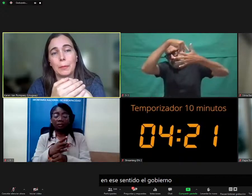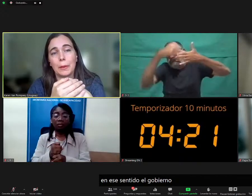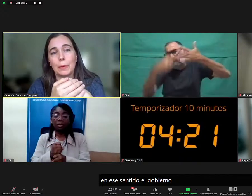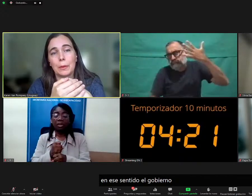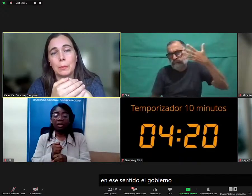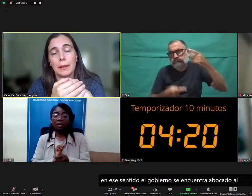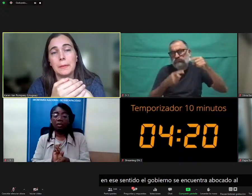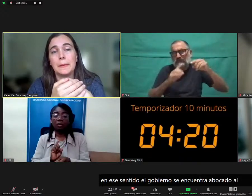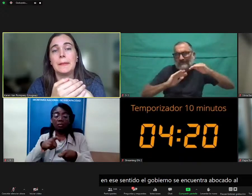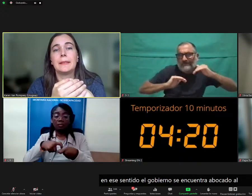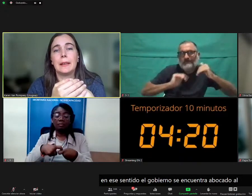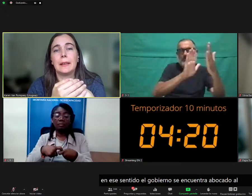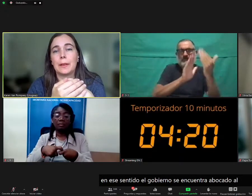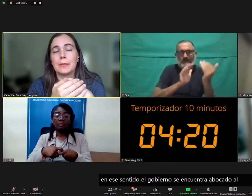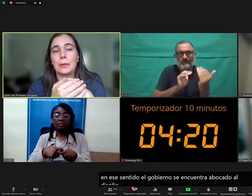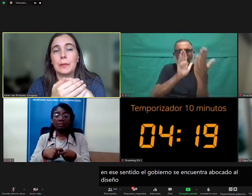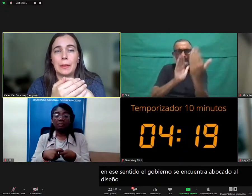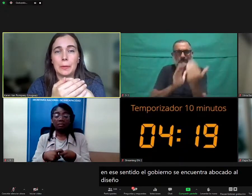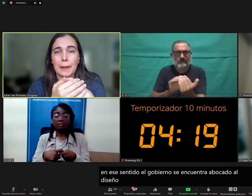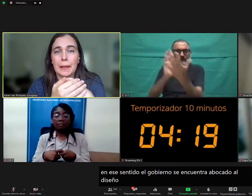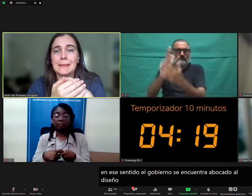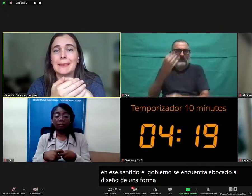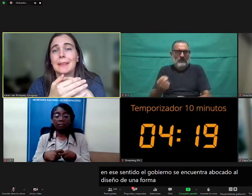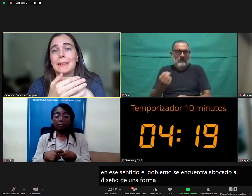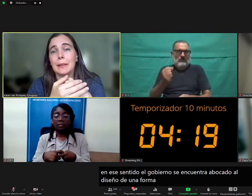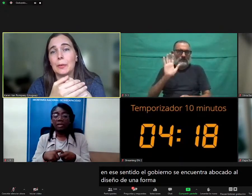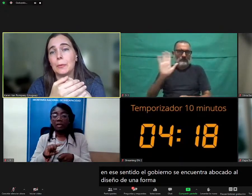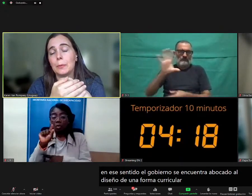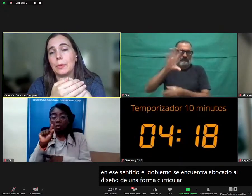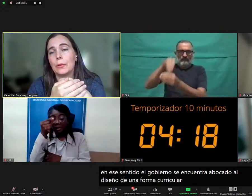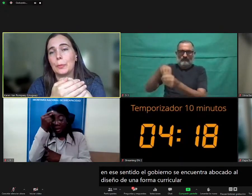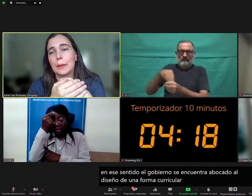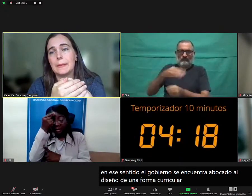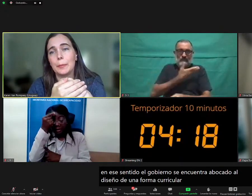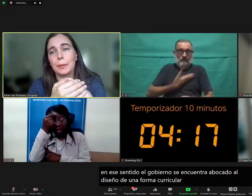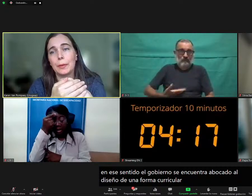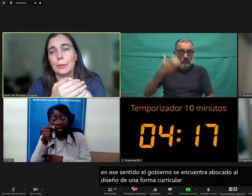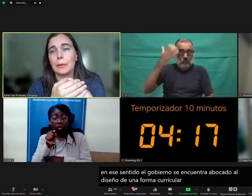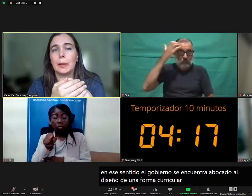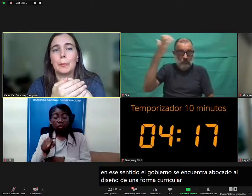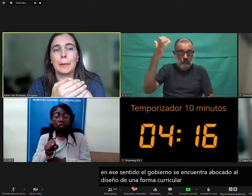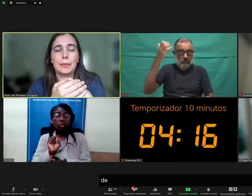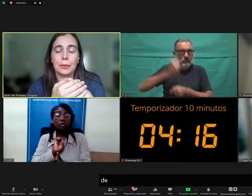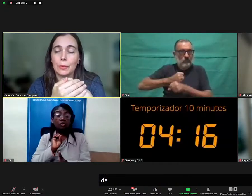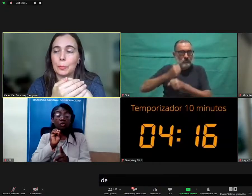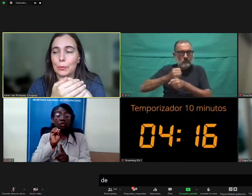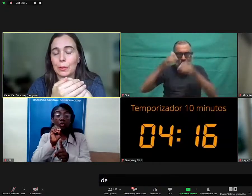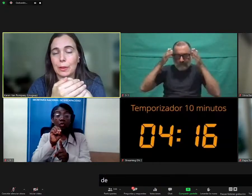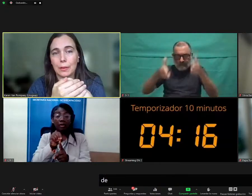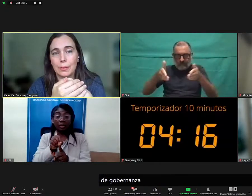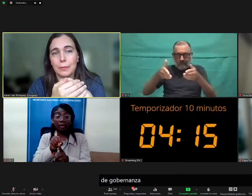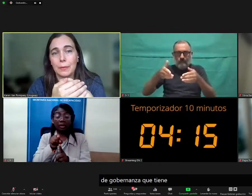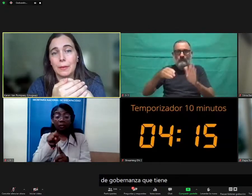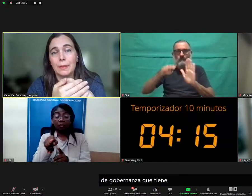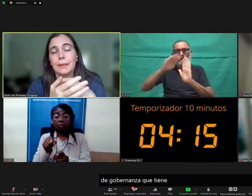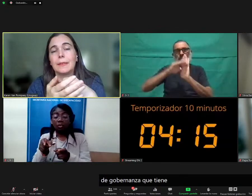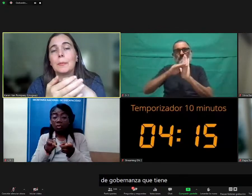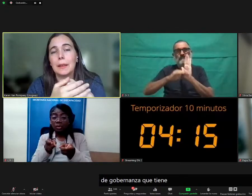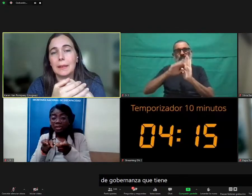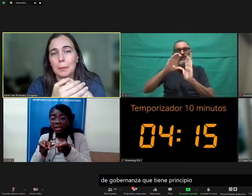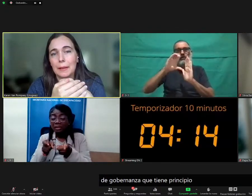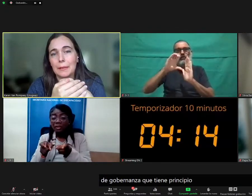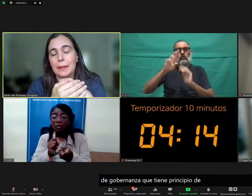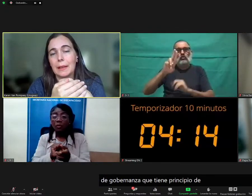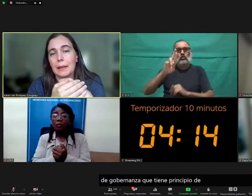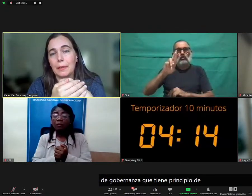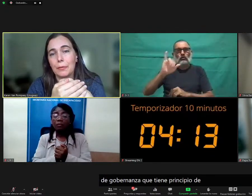working on the design and participation of the education of governance that has as